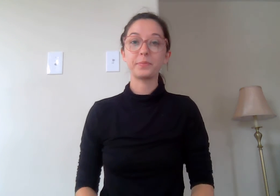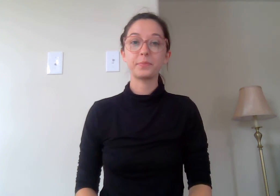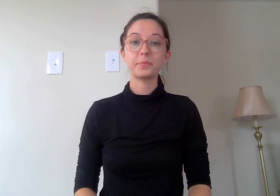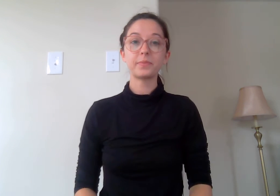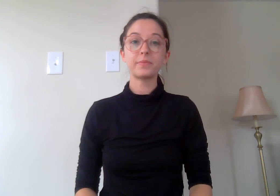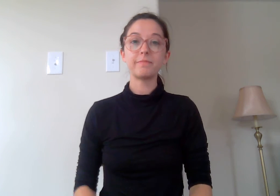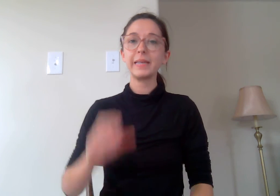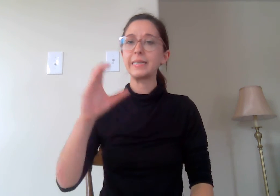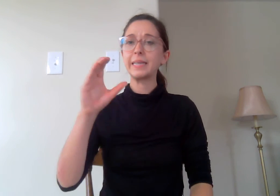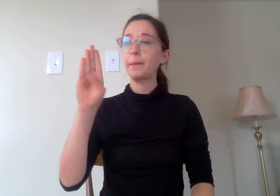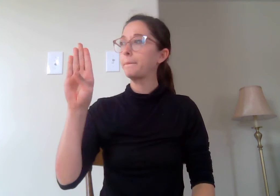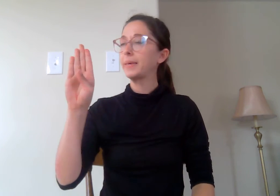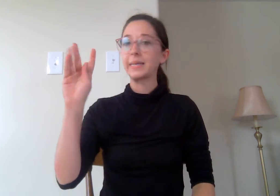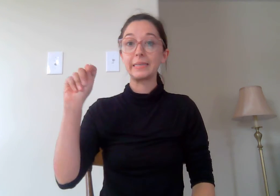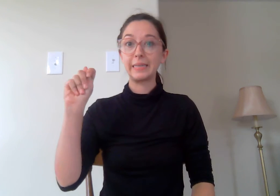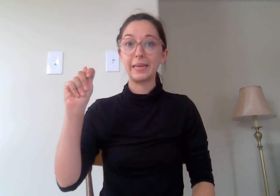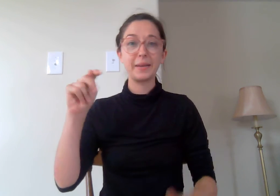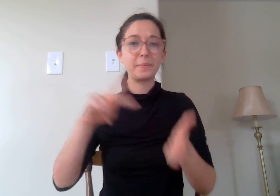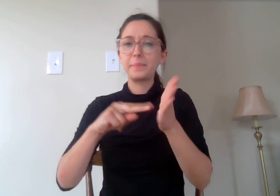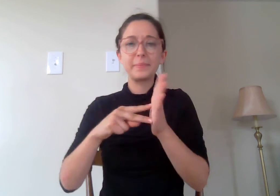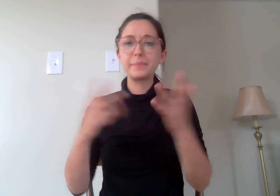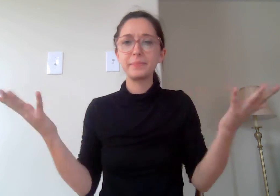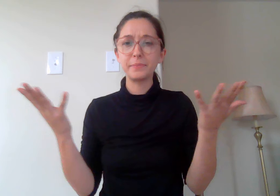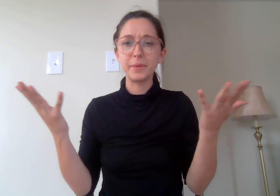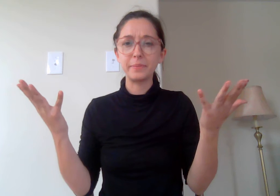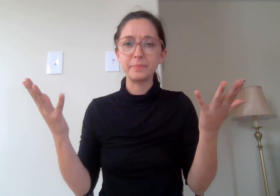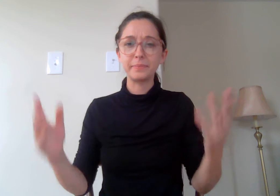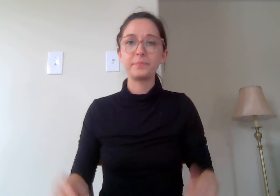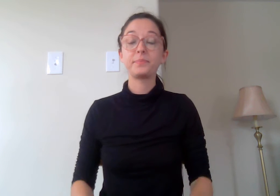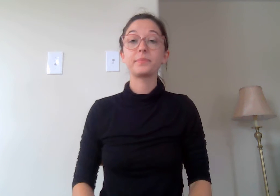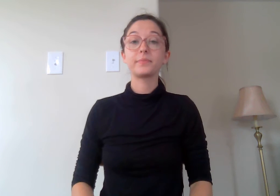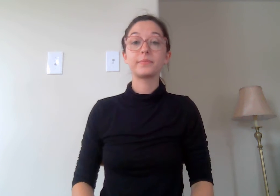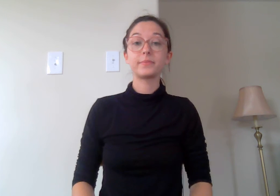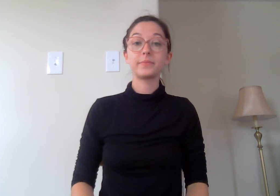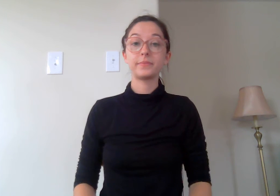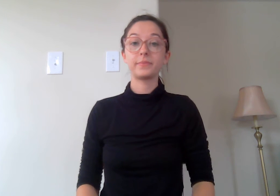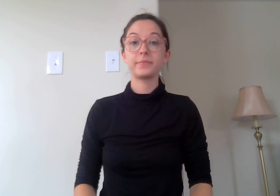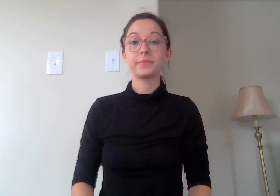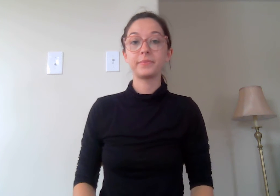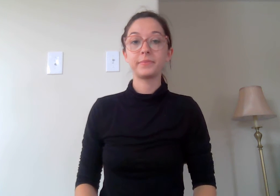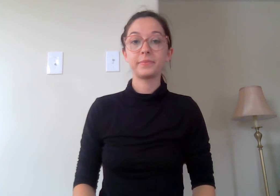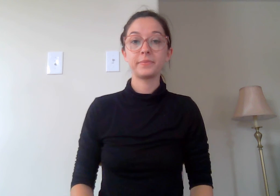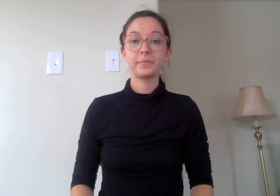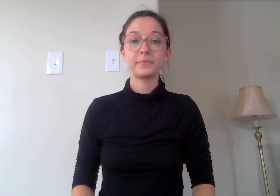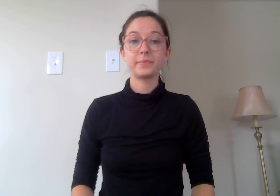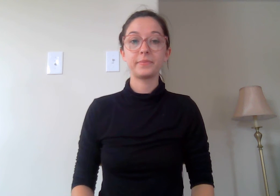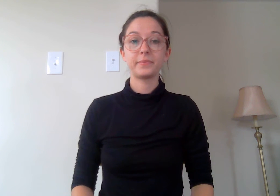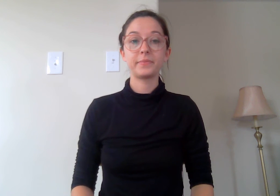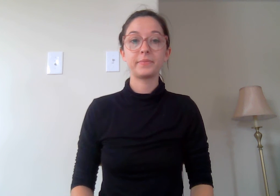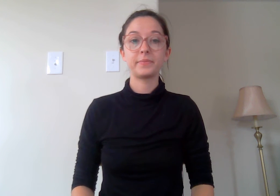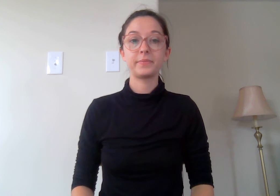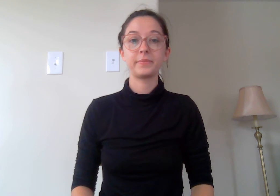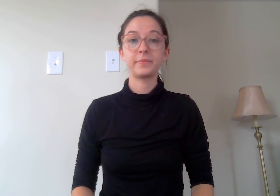and its basic principles. Just get a really basic refresher on what was that original CBT about. We'll